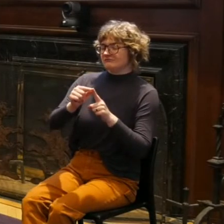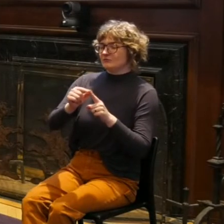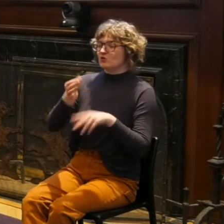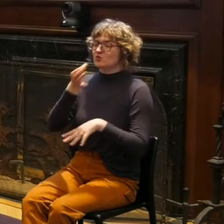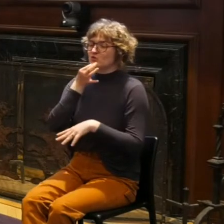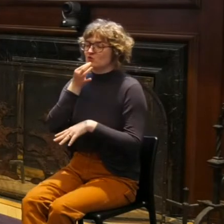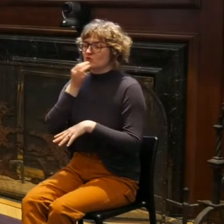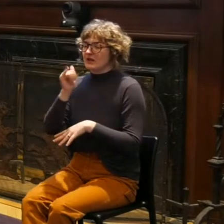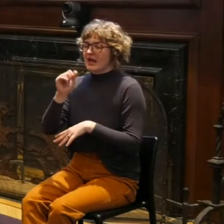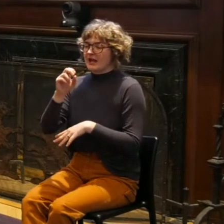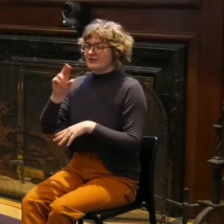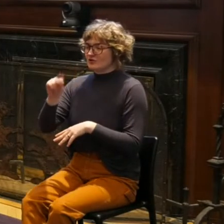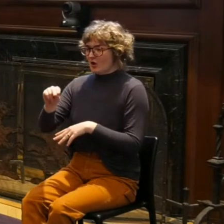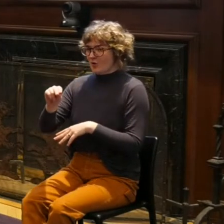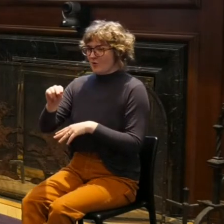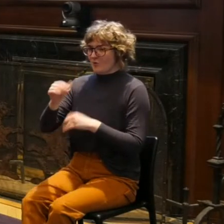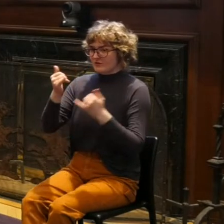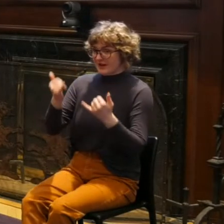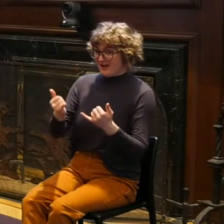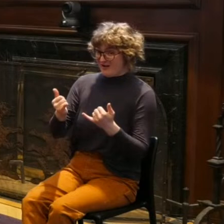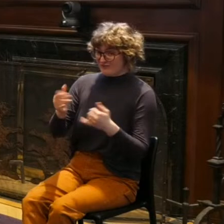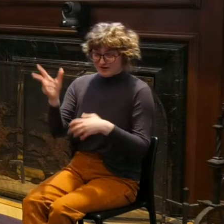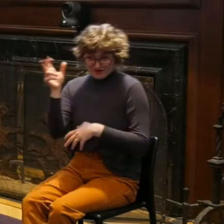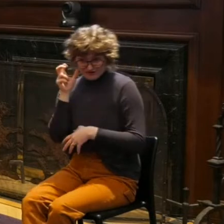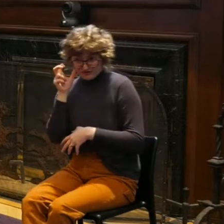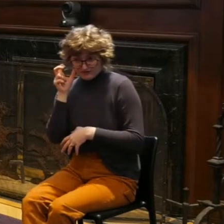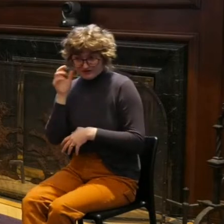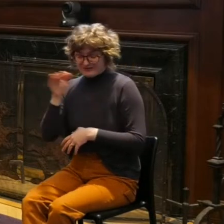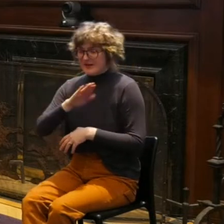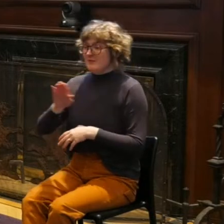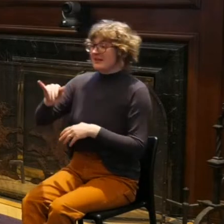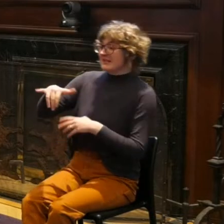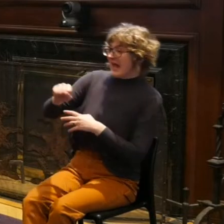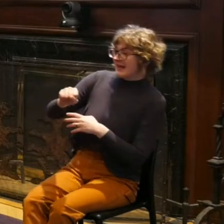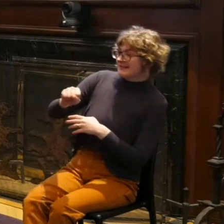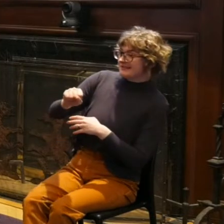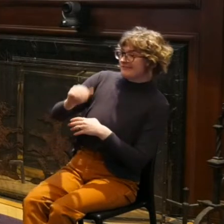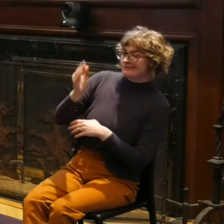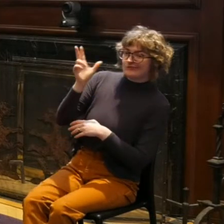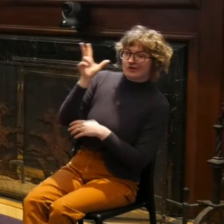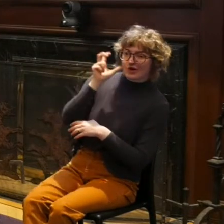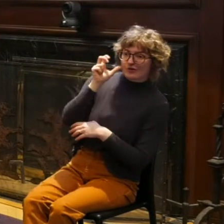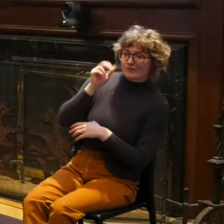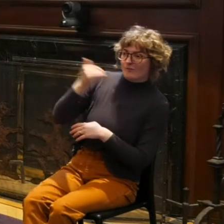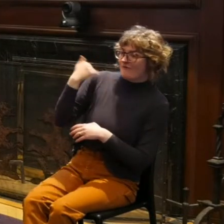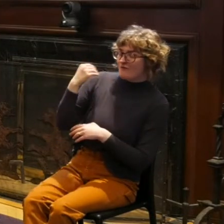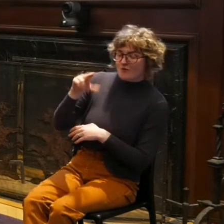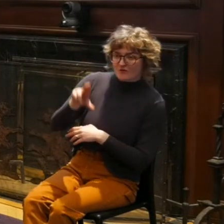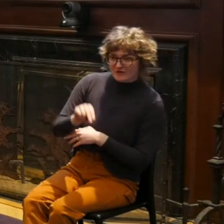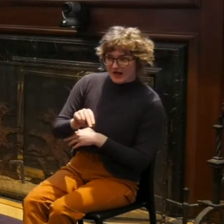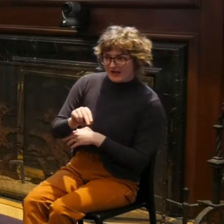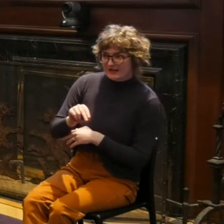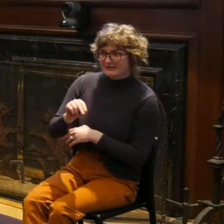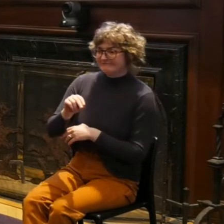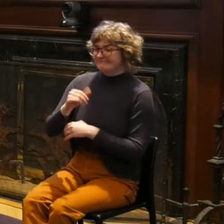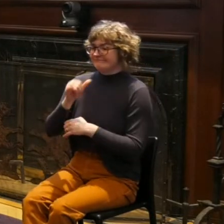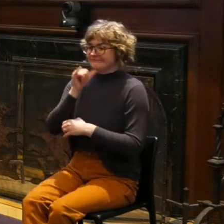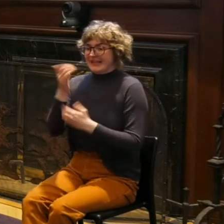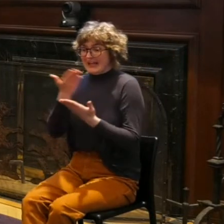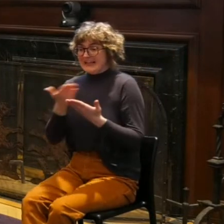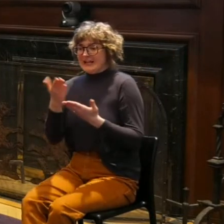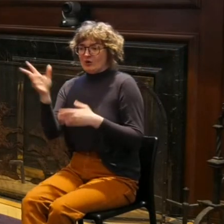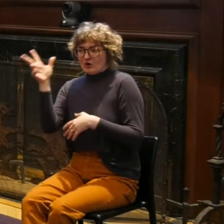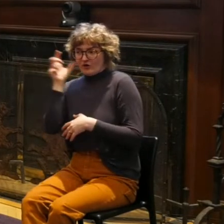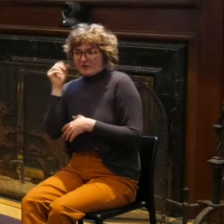Soon ain't no now I ever heard of. Maybe ain't no yes I ever heard of. Near ain't no here I ever heard